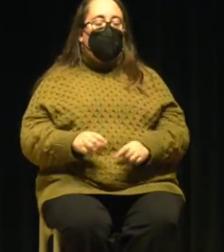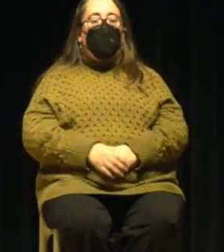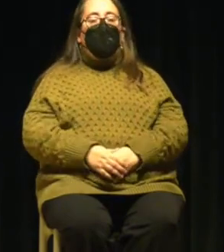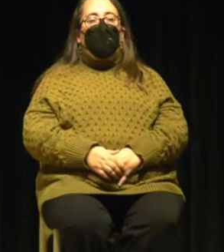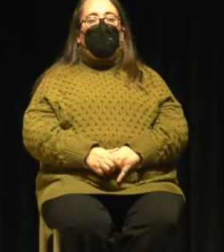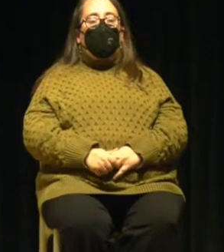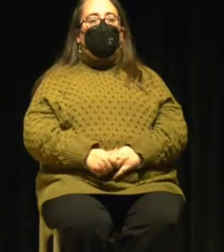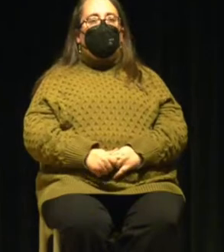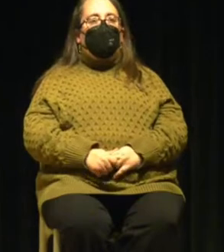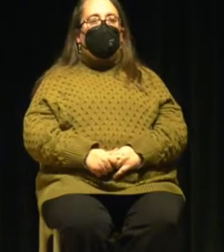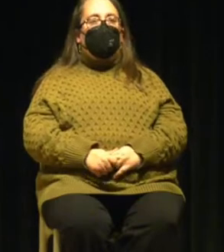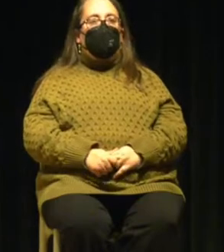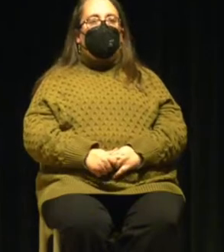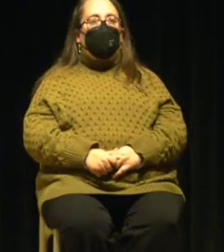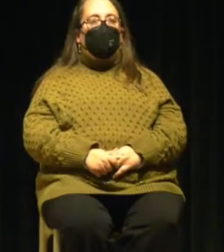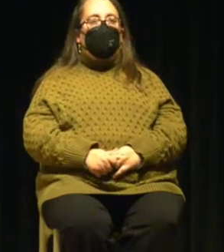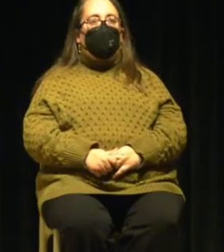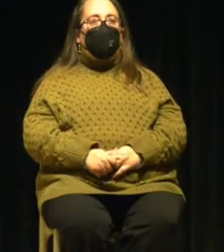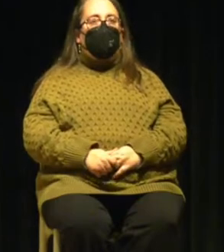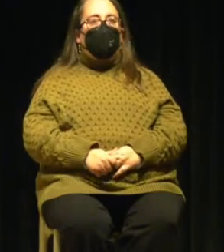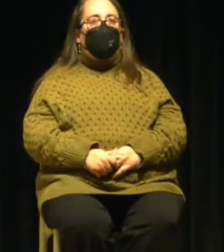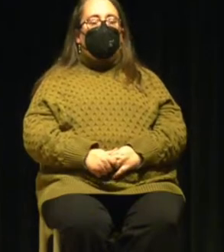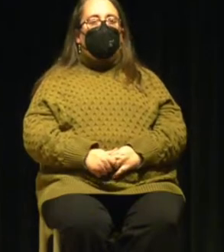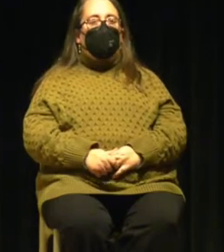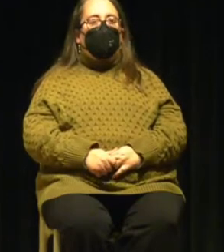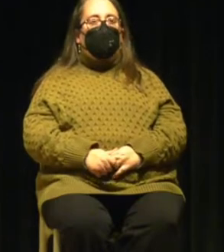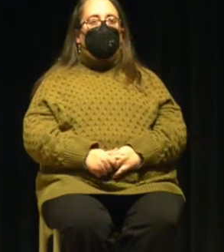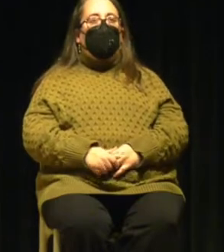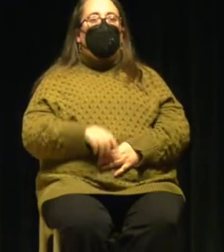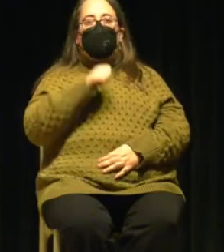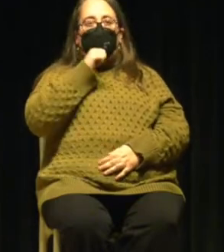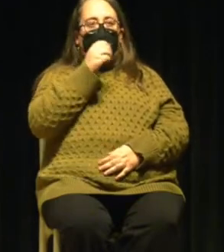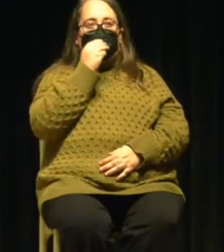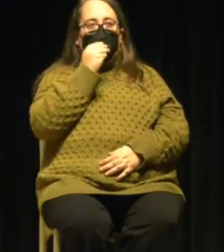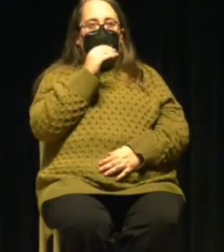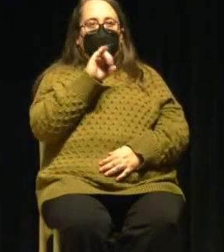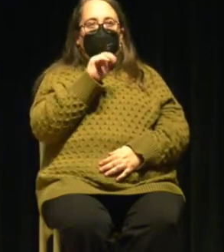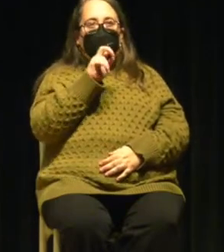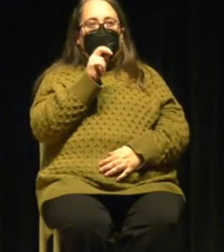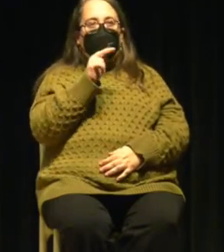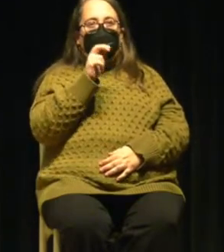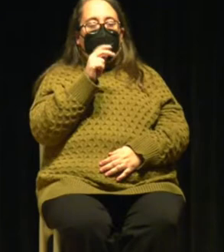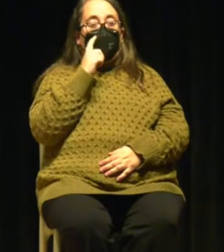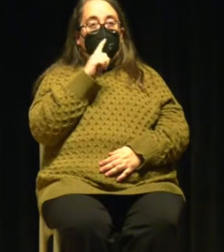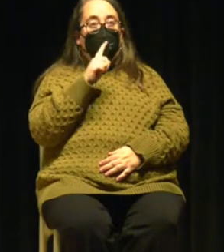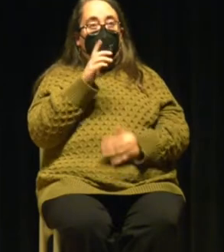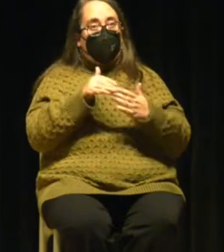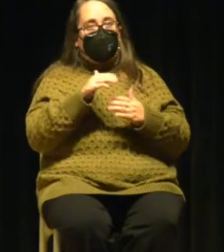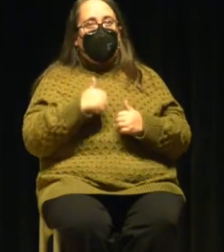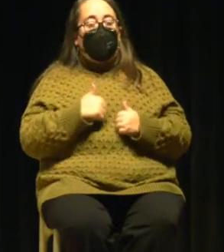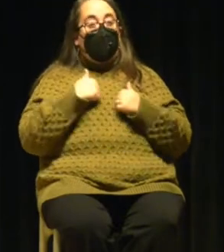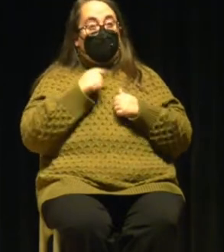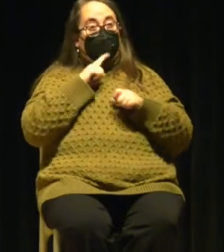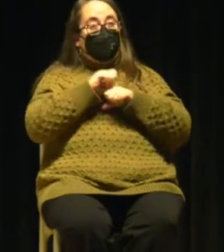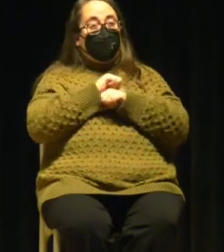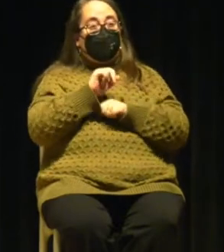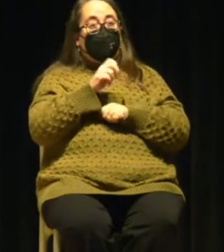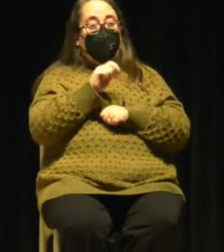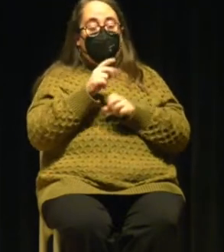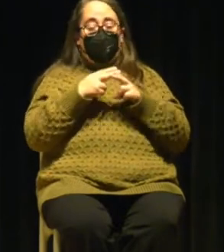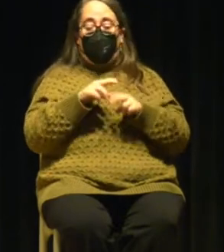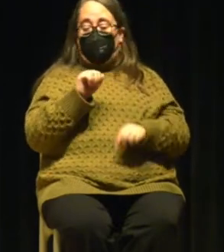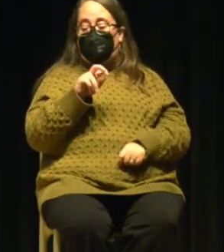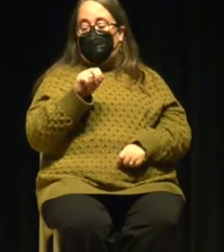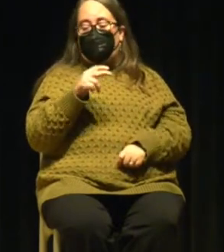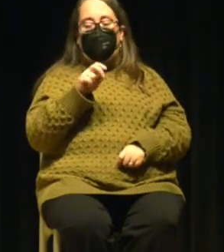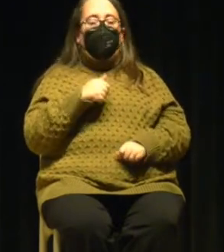gonna eat, you know, like a caveman for the rest of your life. Like that's an actual diet, the caveman diet, right? Like, I mean, everything,